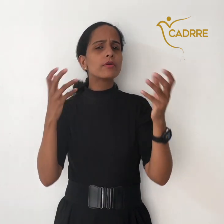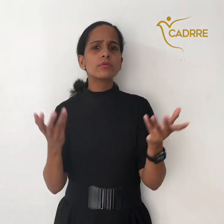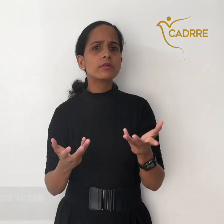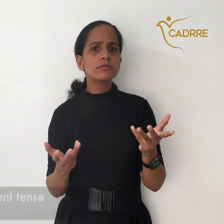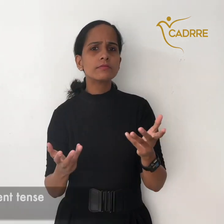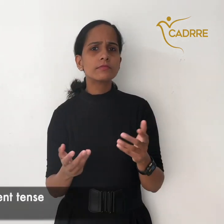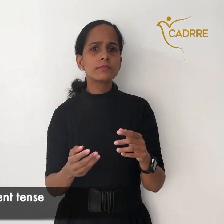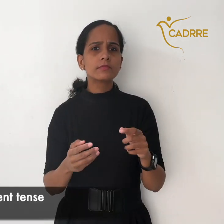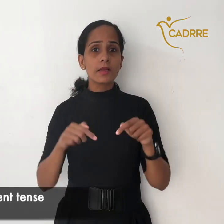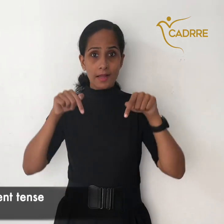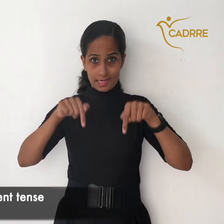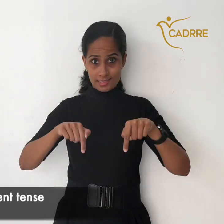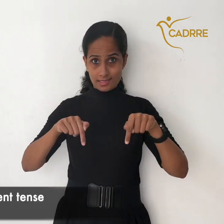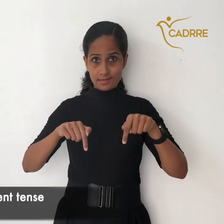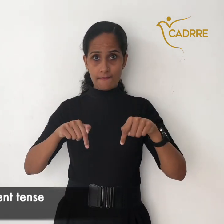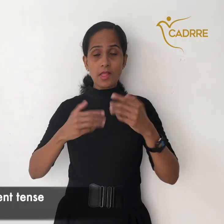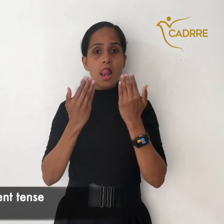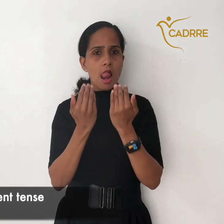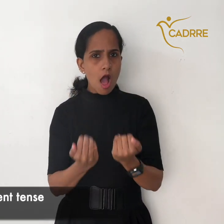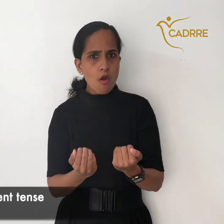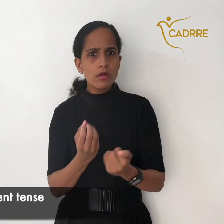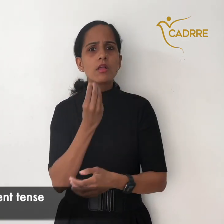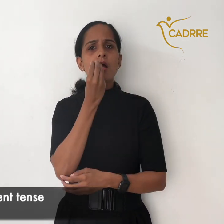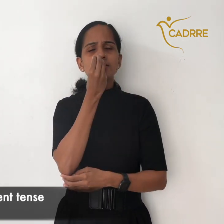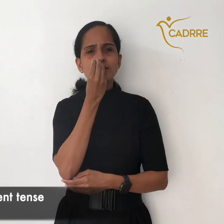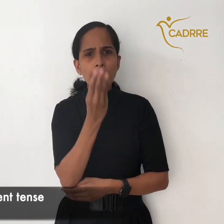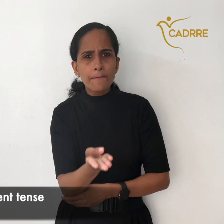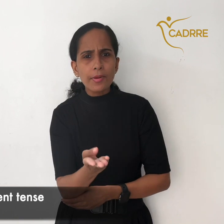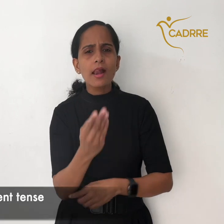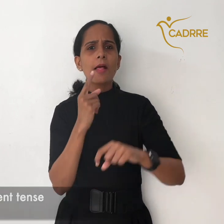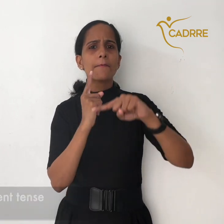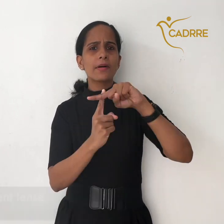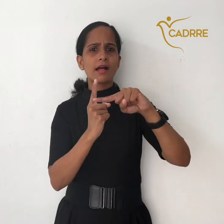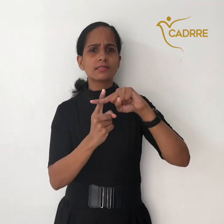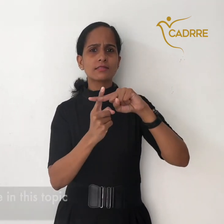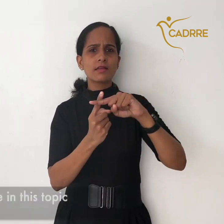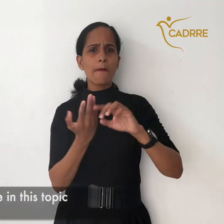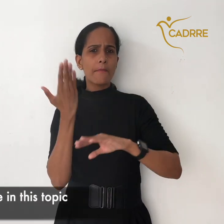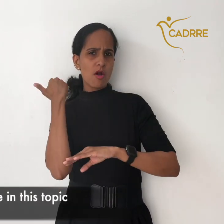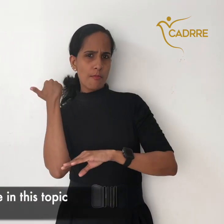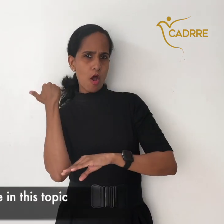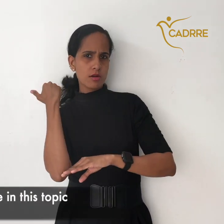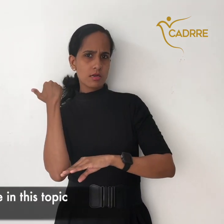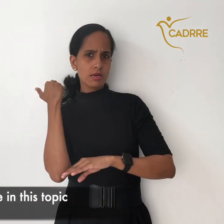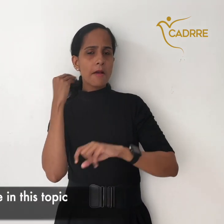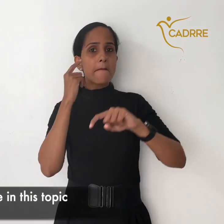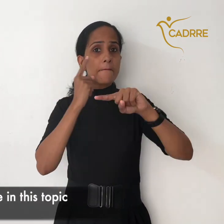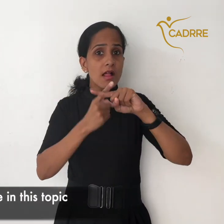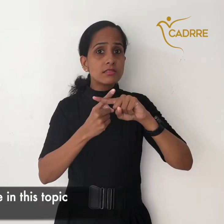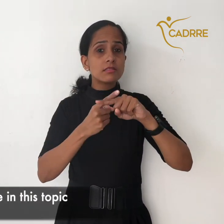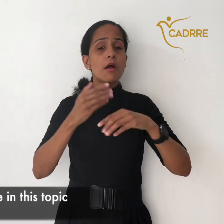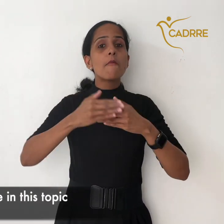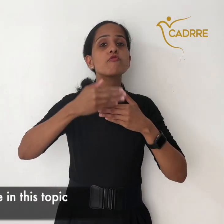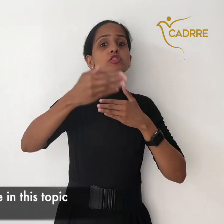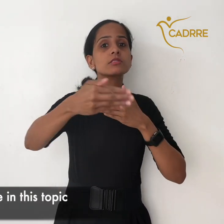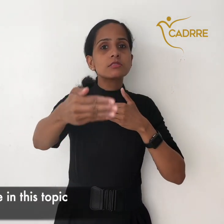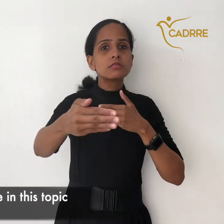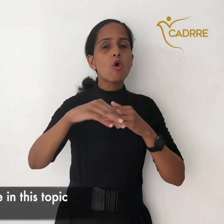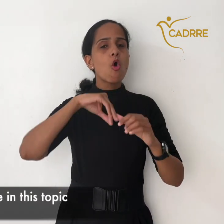We will cover simple present tense, past tense and future